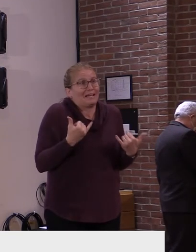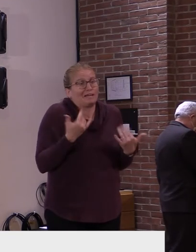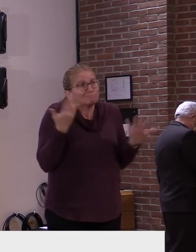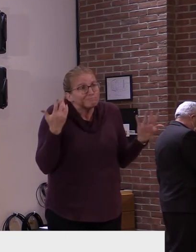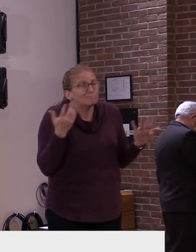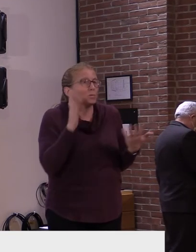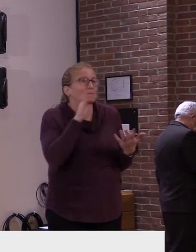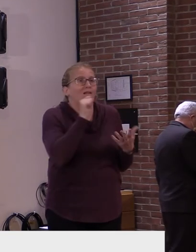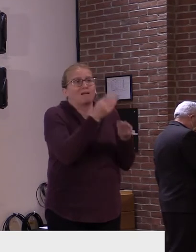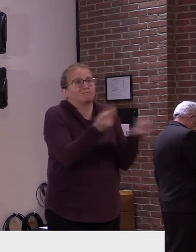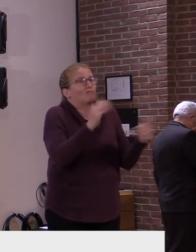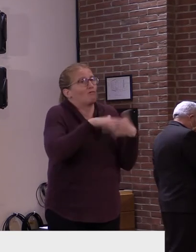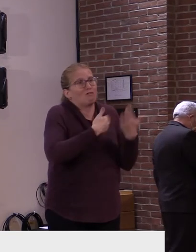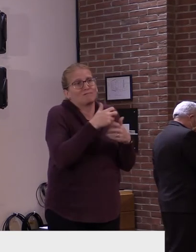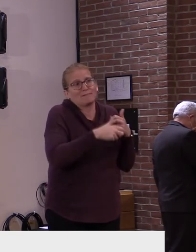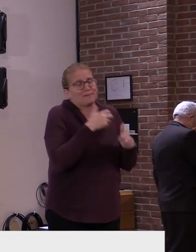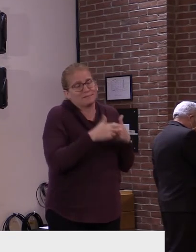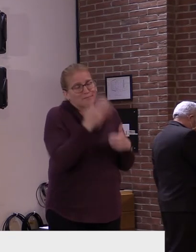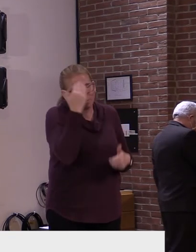thank you